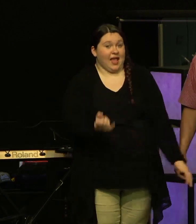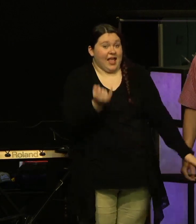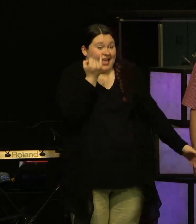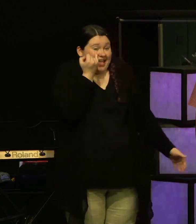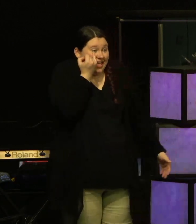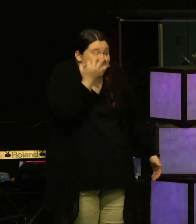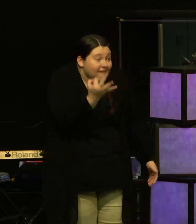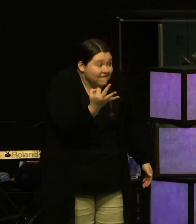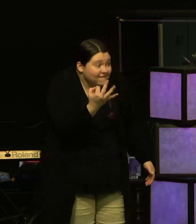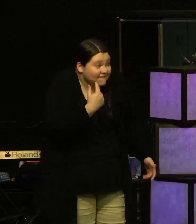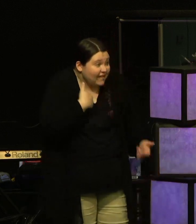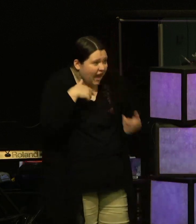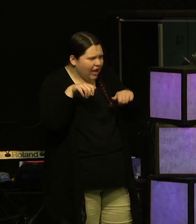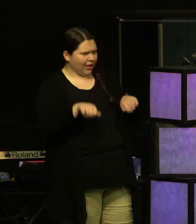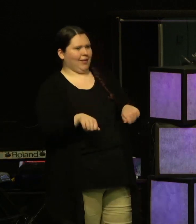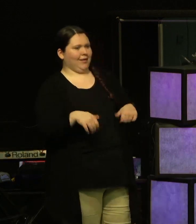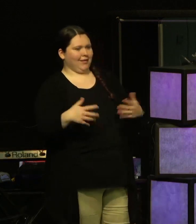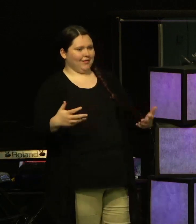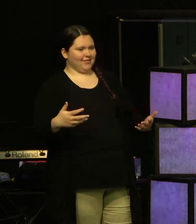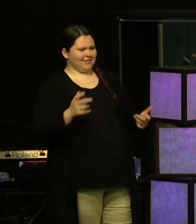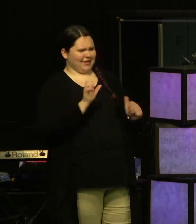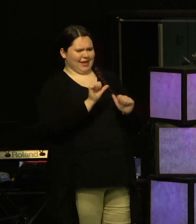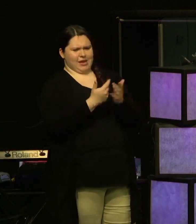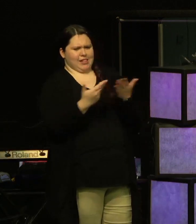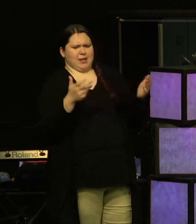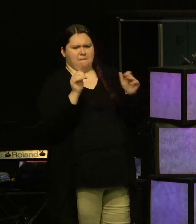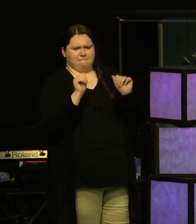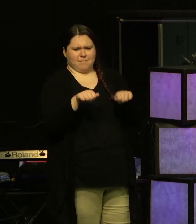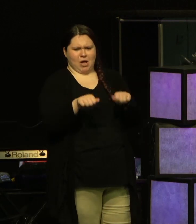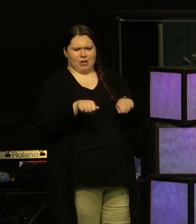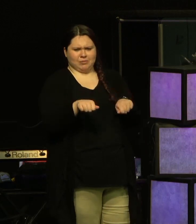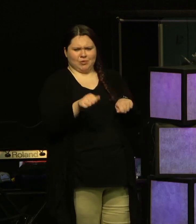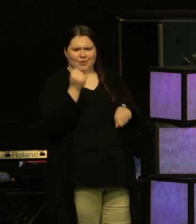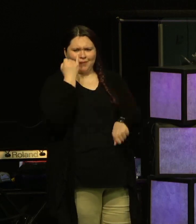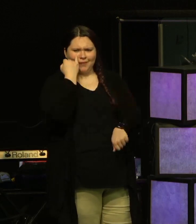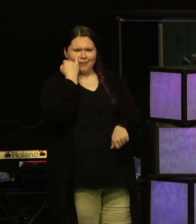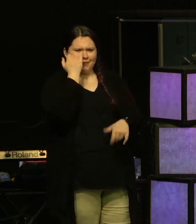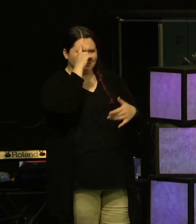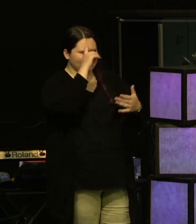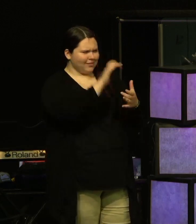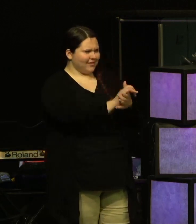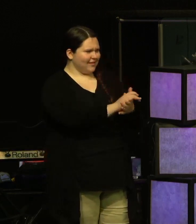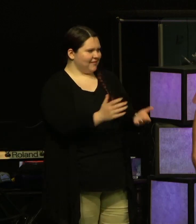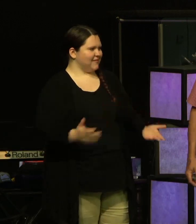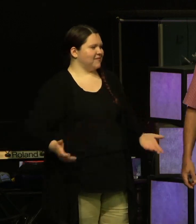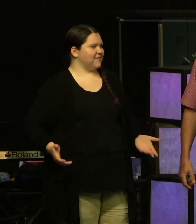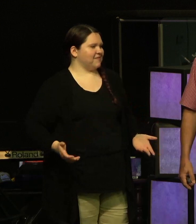if I can, anything is possible if a person believes.